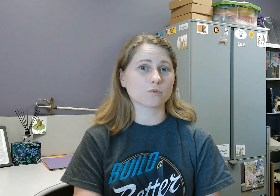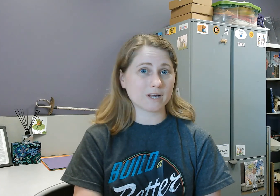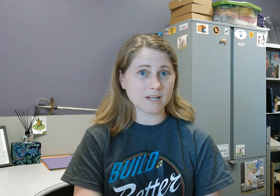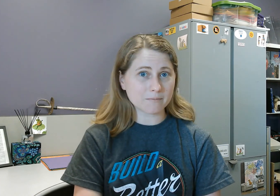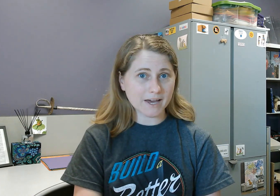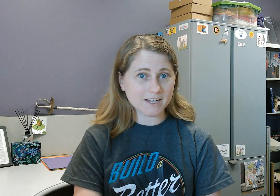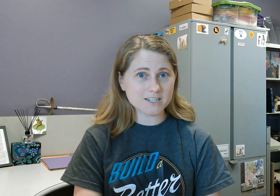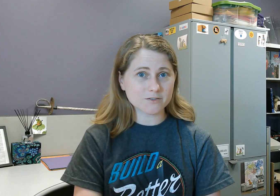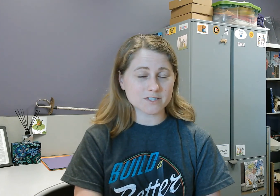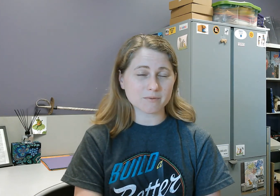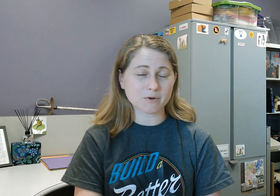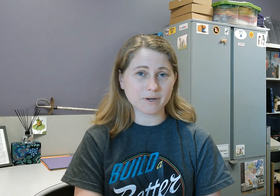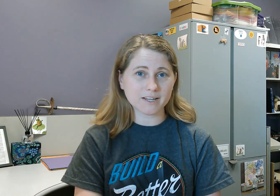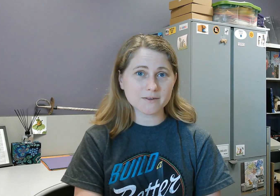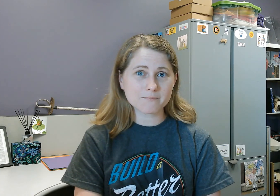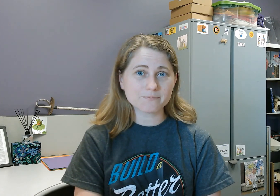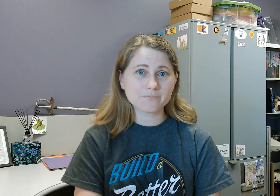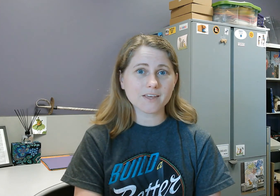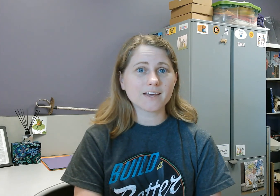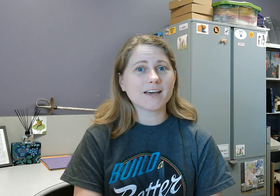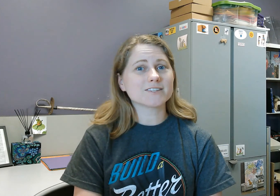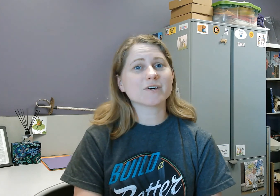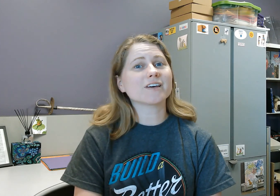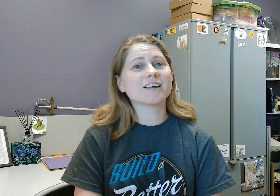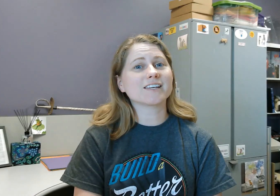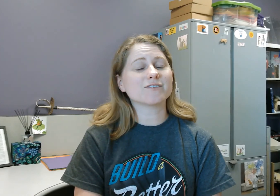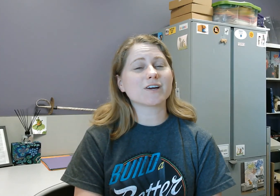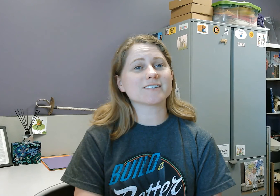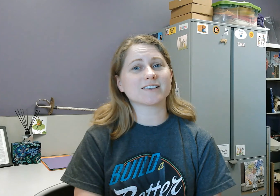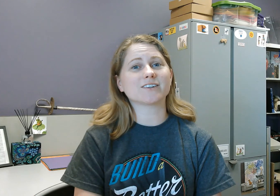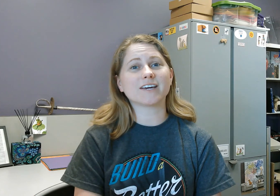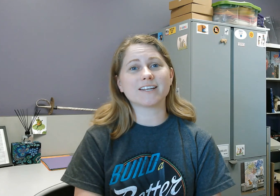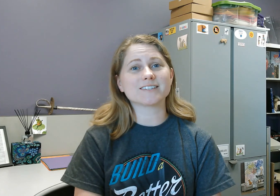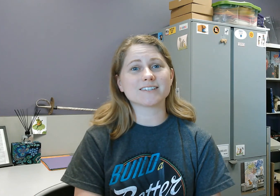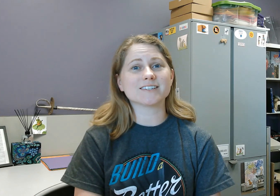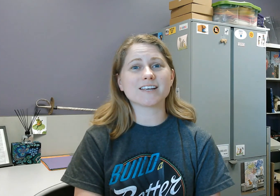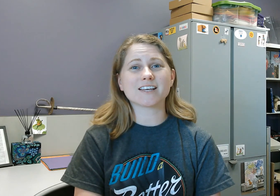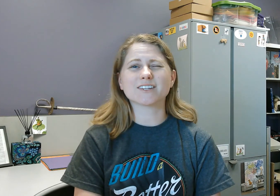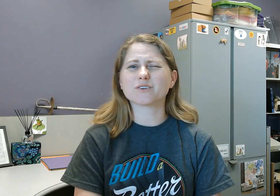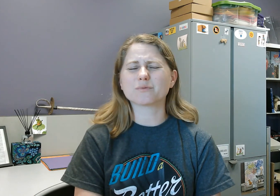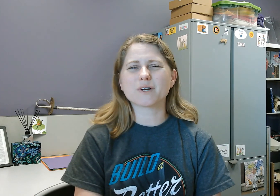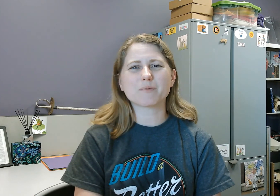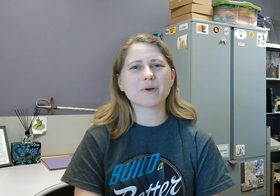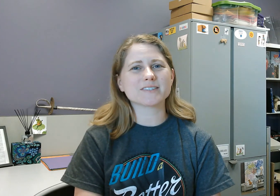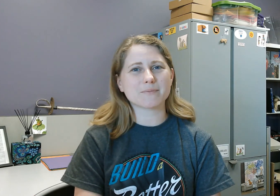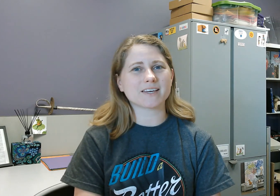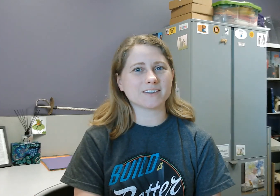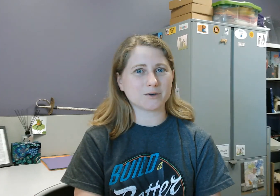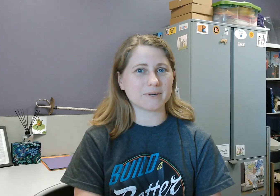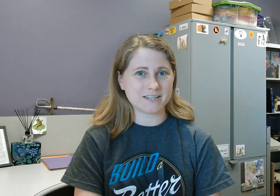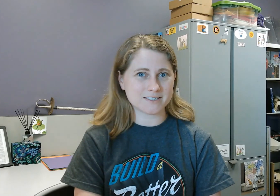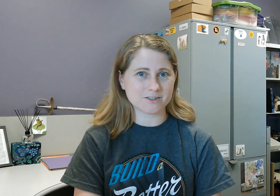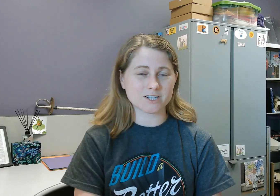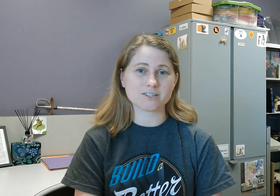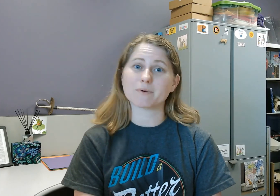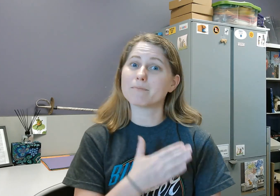reading badge for summer reading. And so I thought I'd give you guys a little hint and a couple ways to make it a little bit easier and share some of my